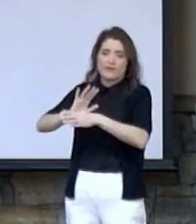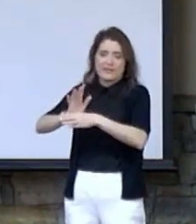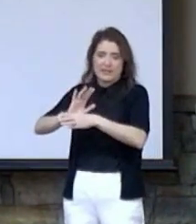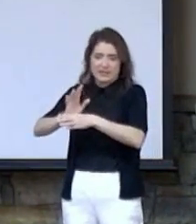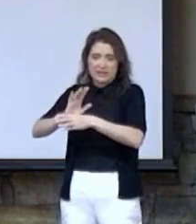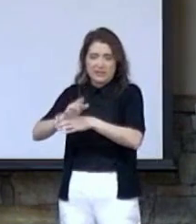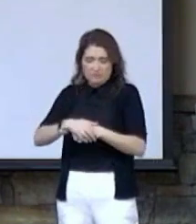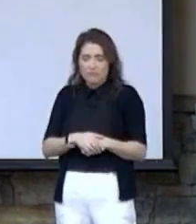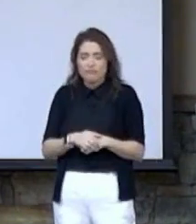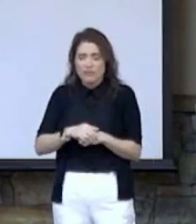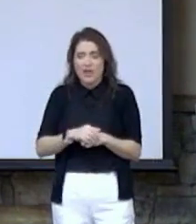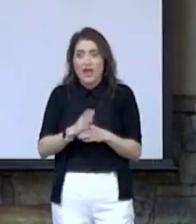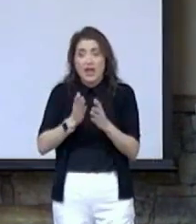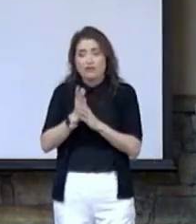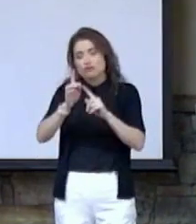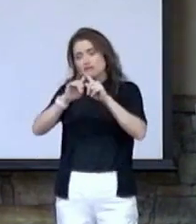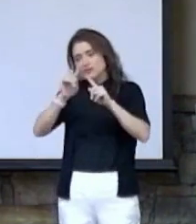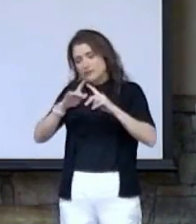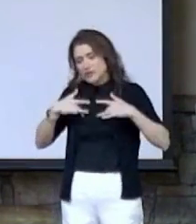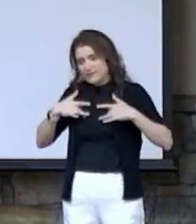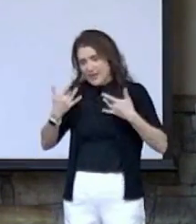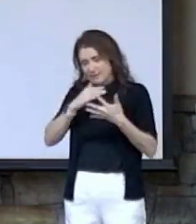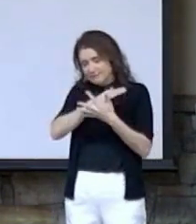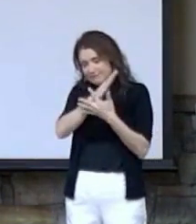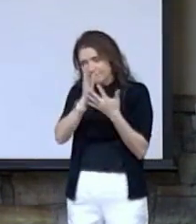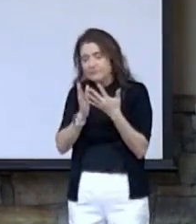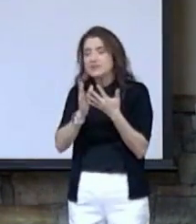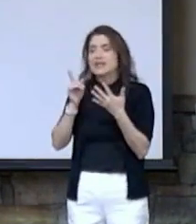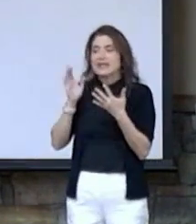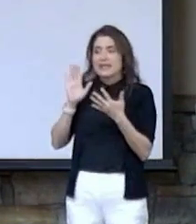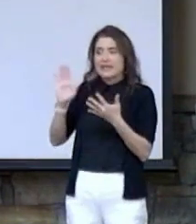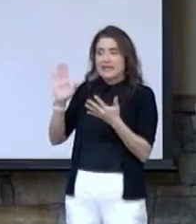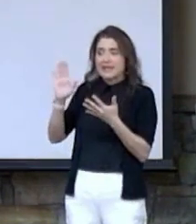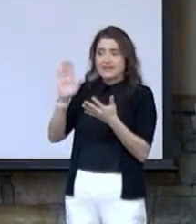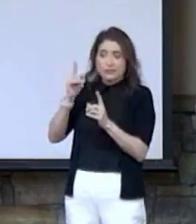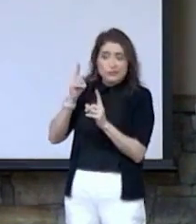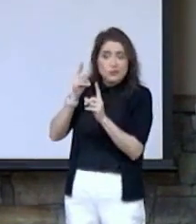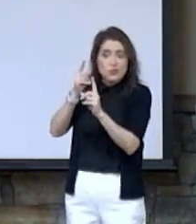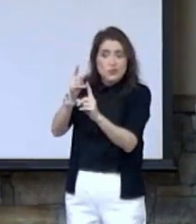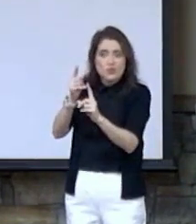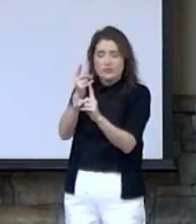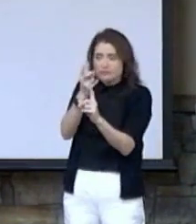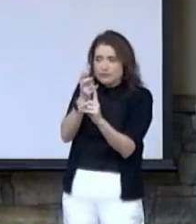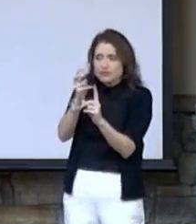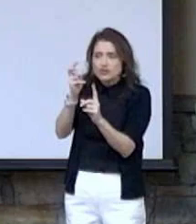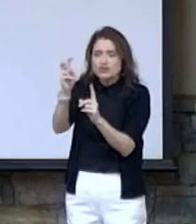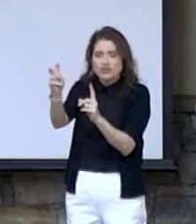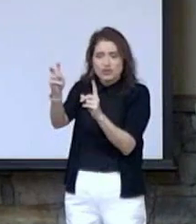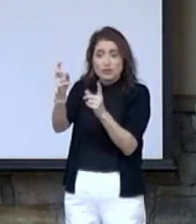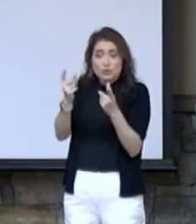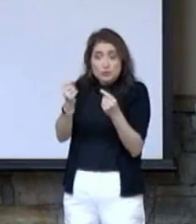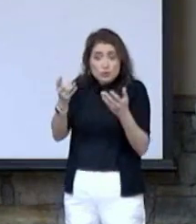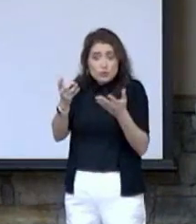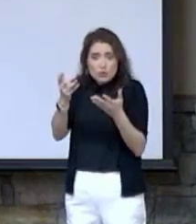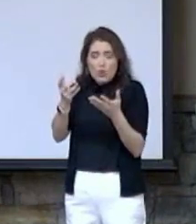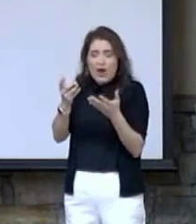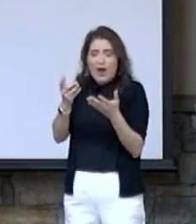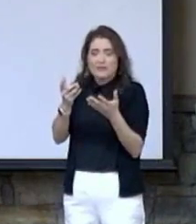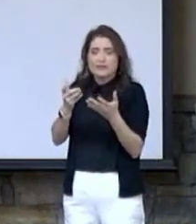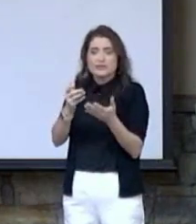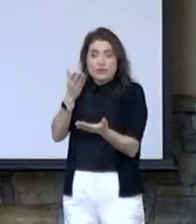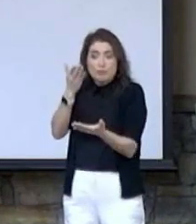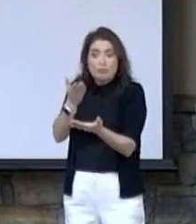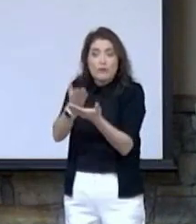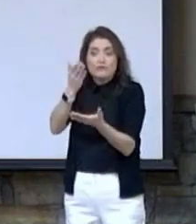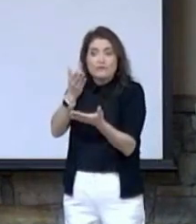And through a series of events, he set out on this journey to disprove that Christianity was